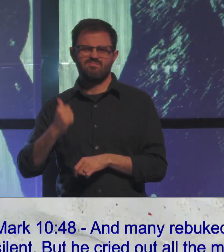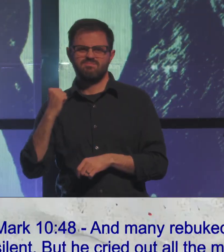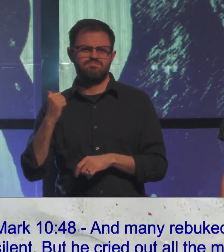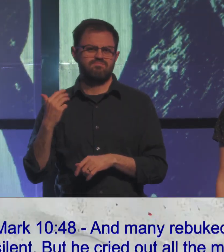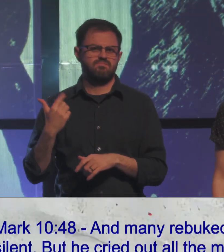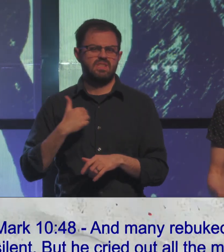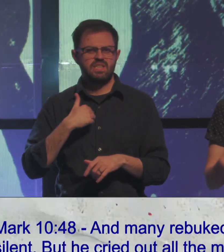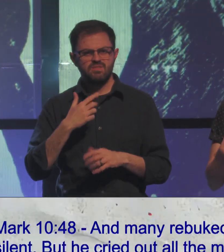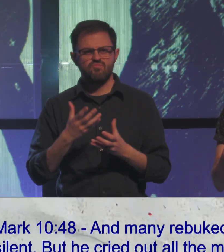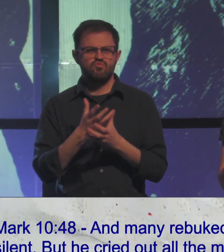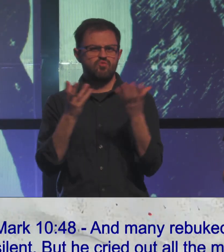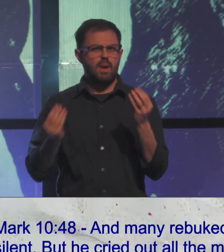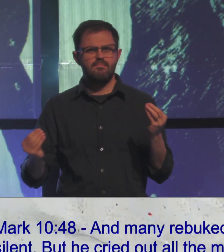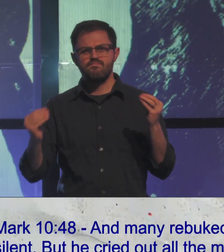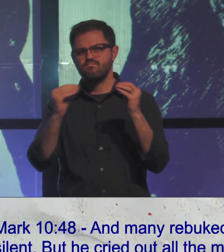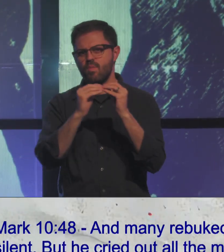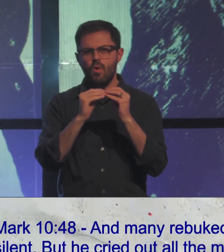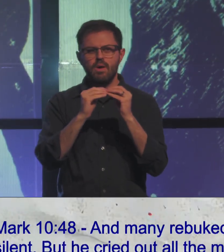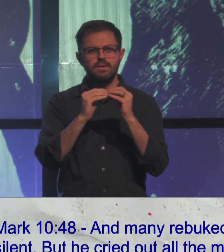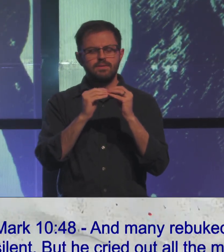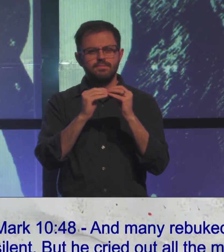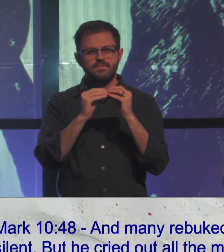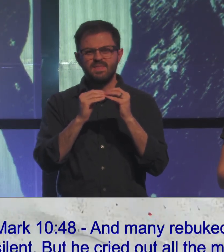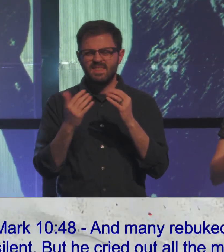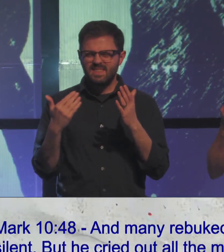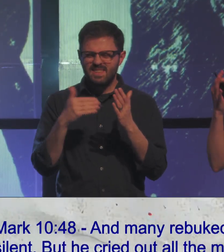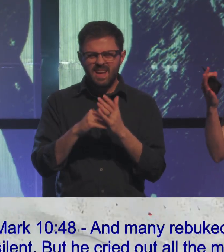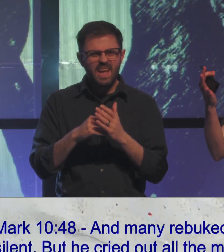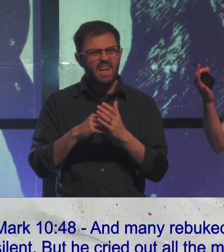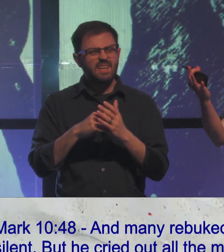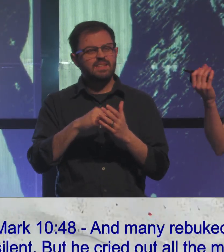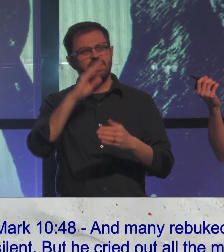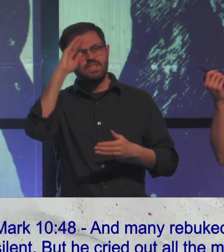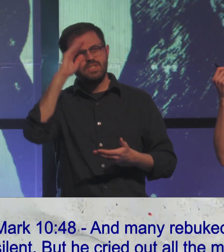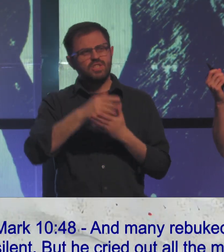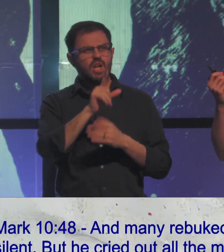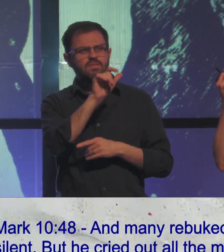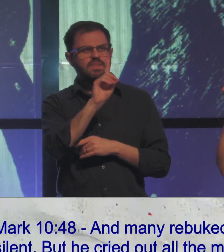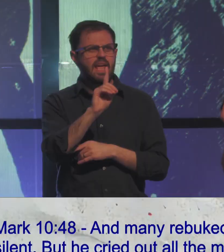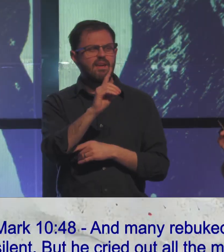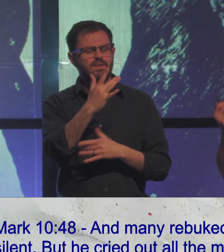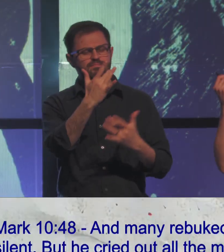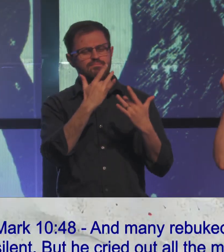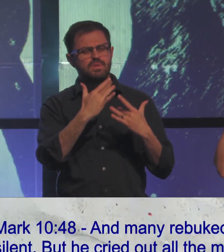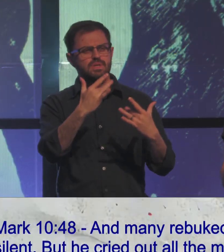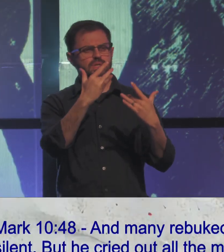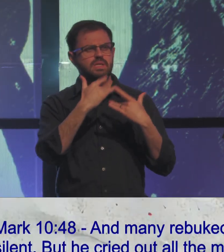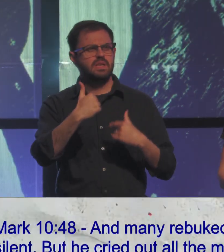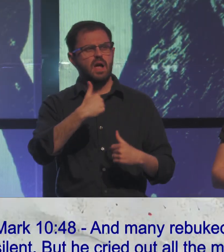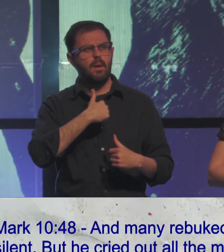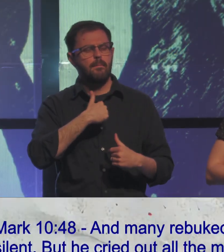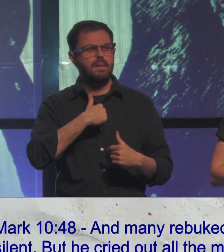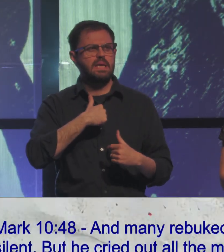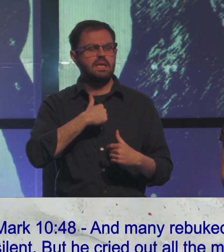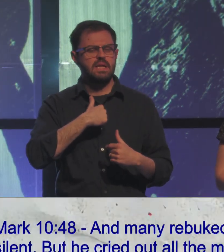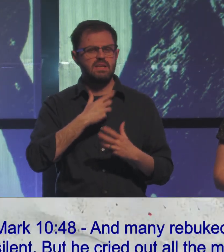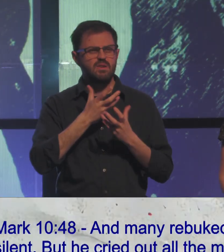he cried out all the more, Son of David, have mercy on